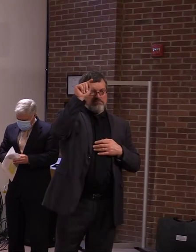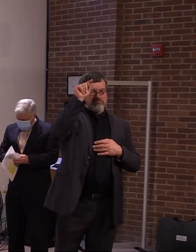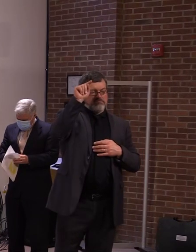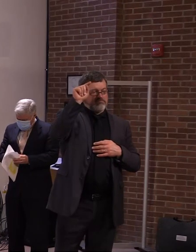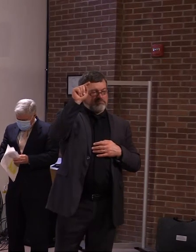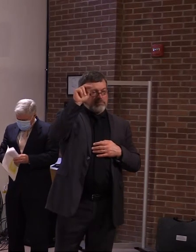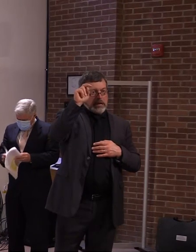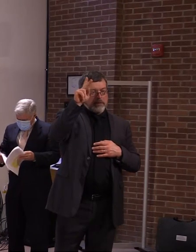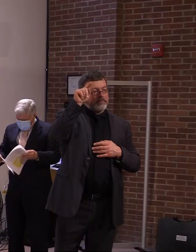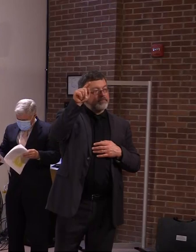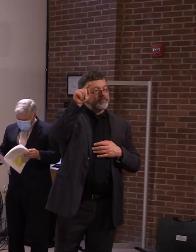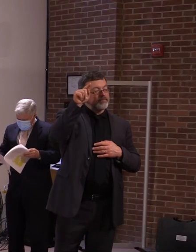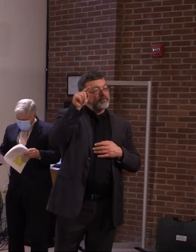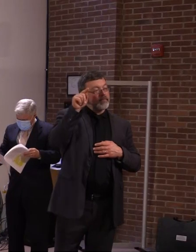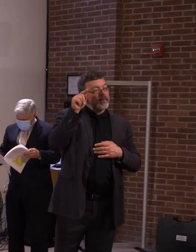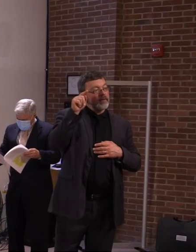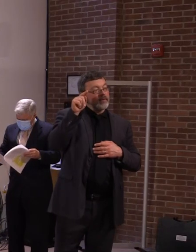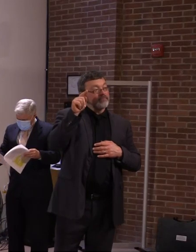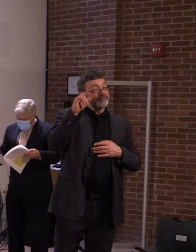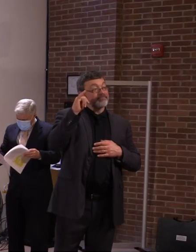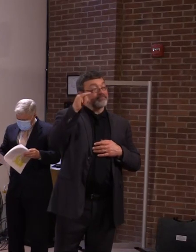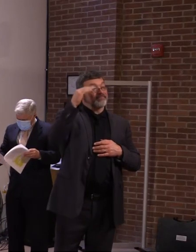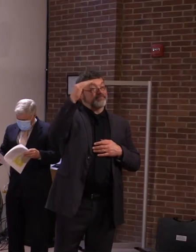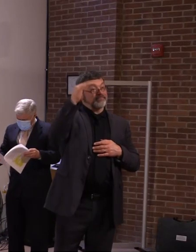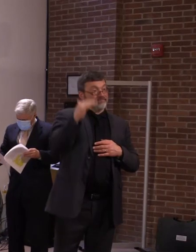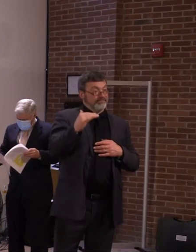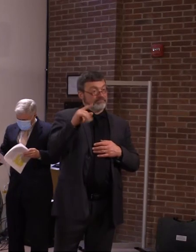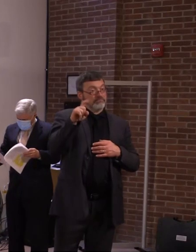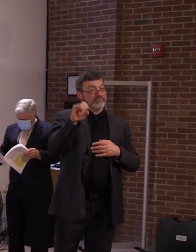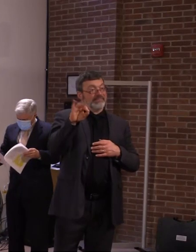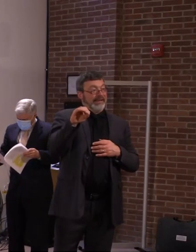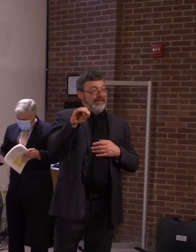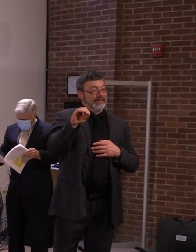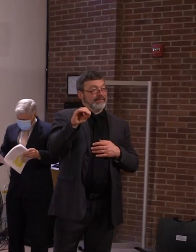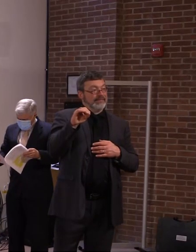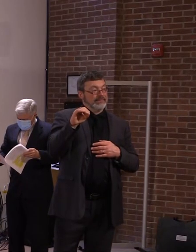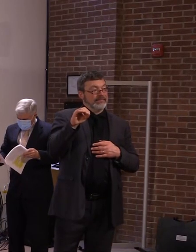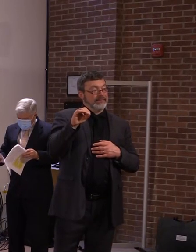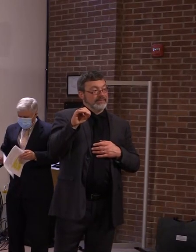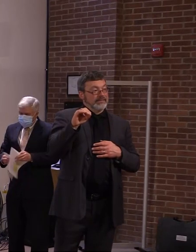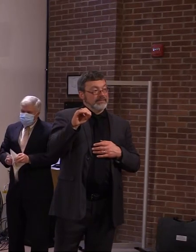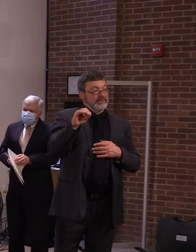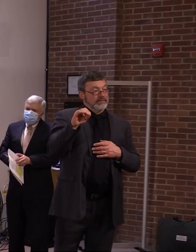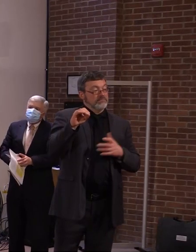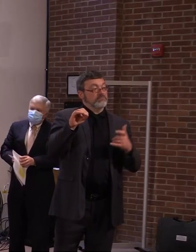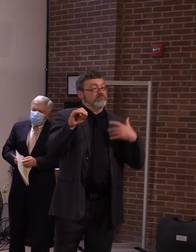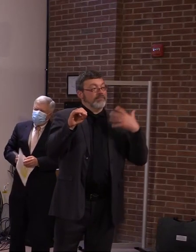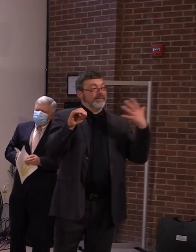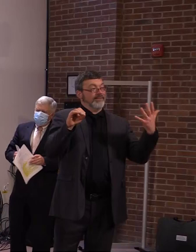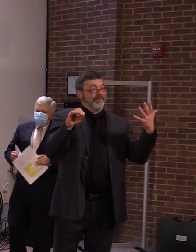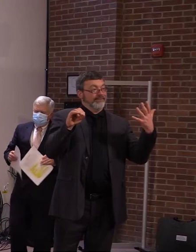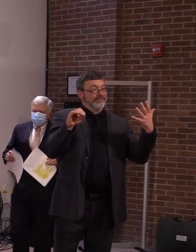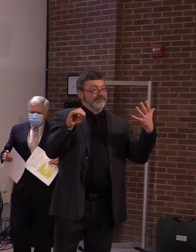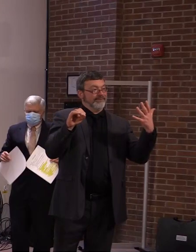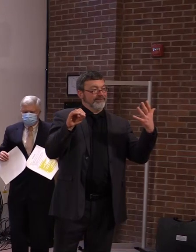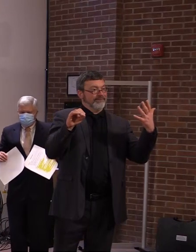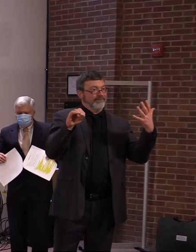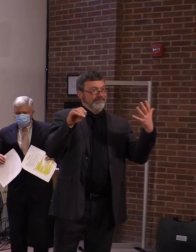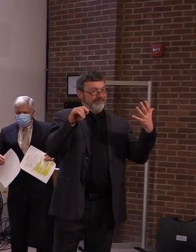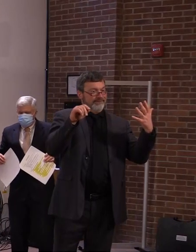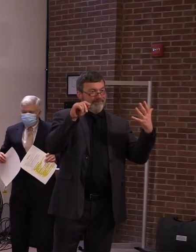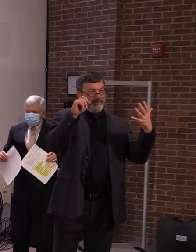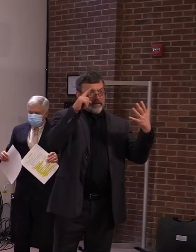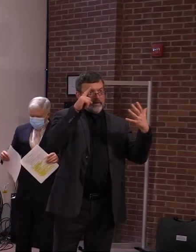There's 190 positive cases in the other five correctional facilities in Vermont. What kind